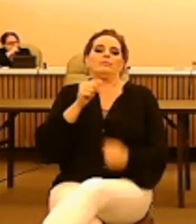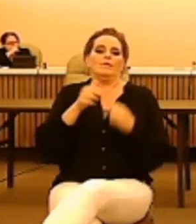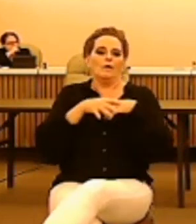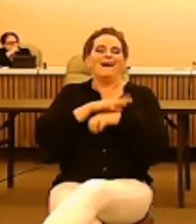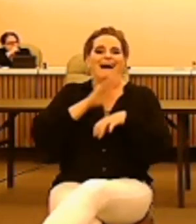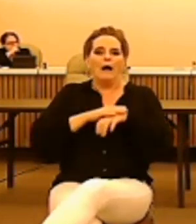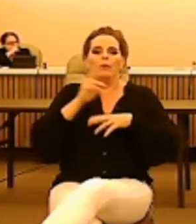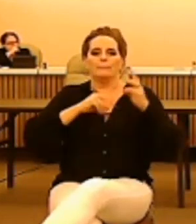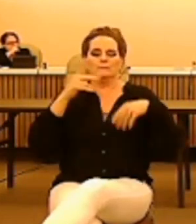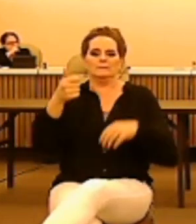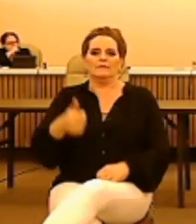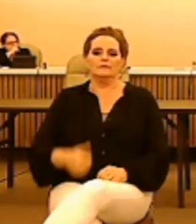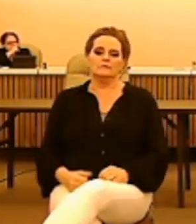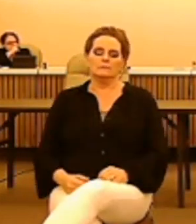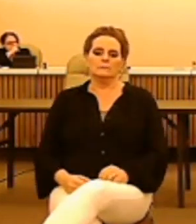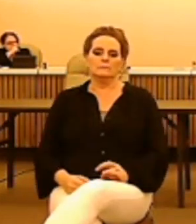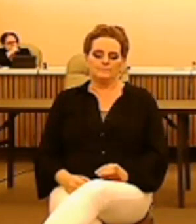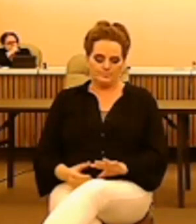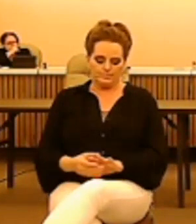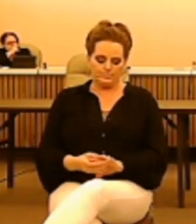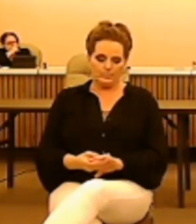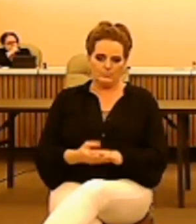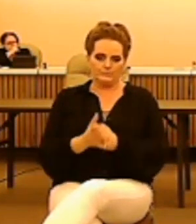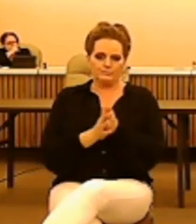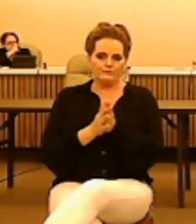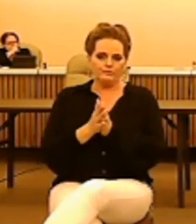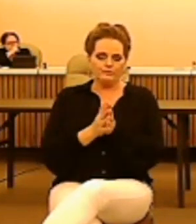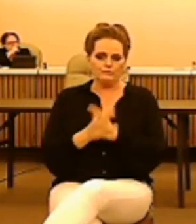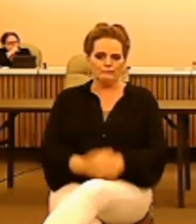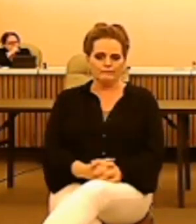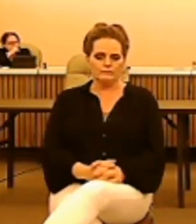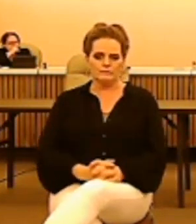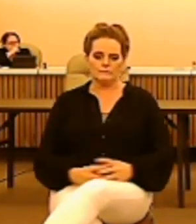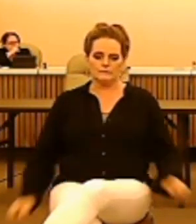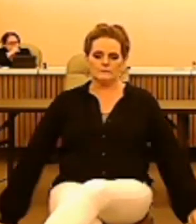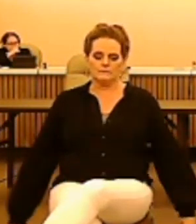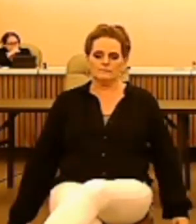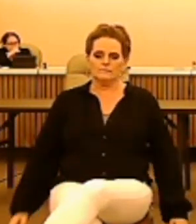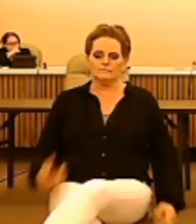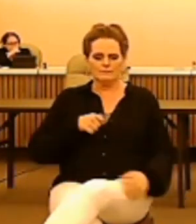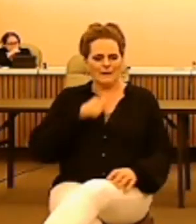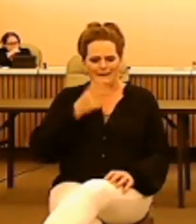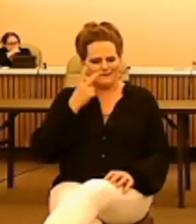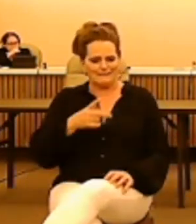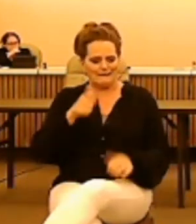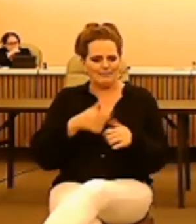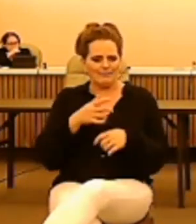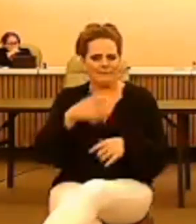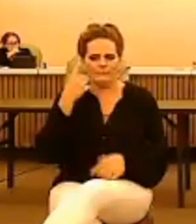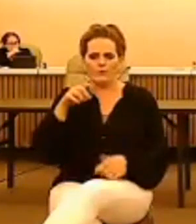with regard to the prohibited uses, I'm not seeing anything in there